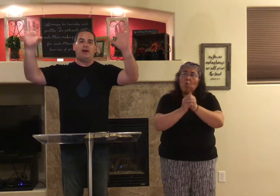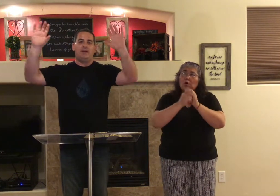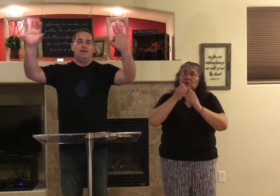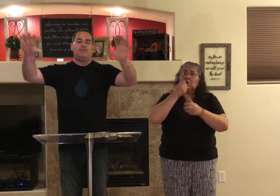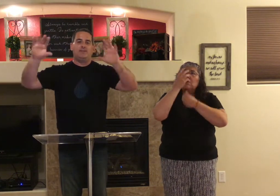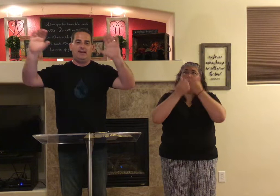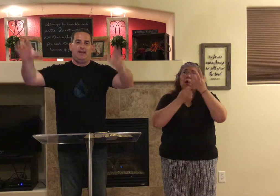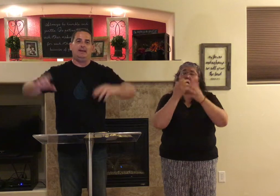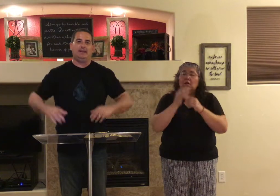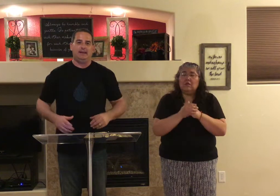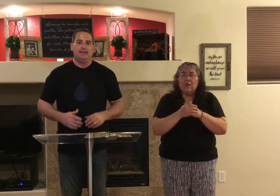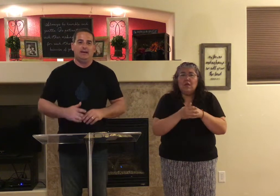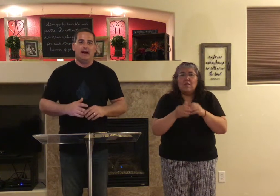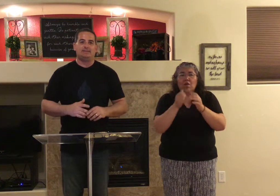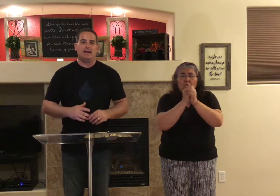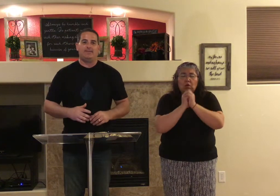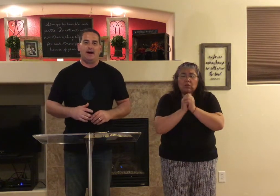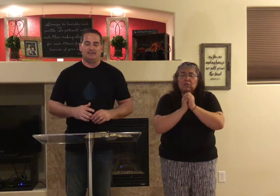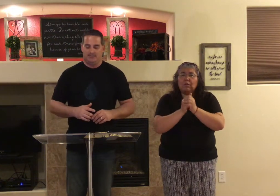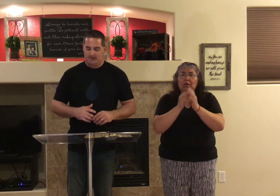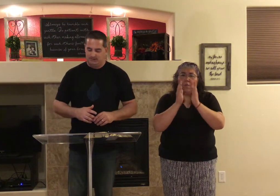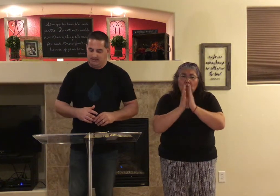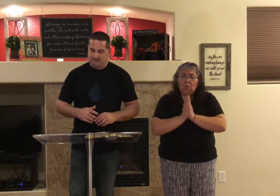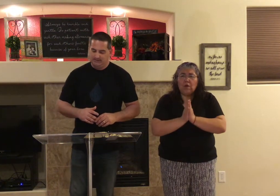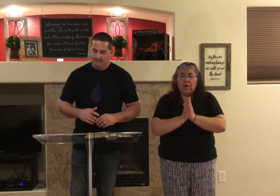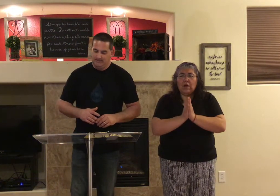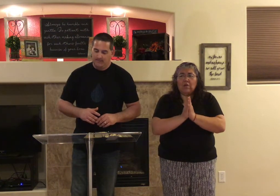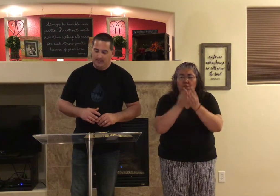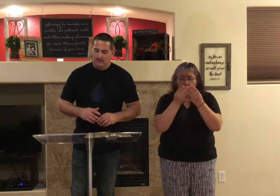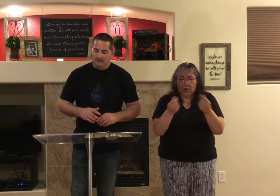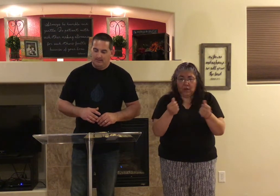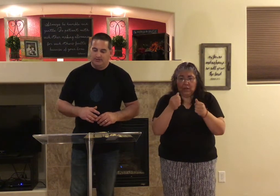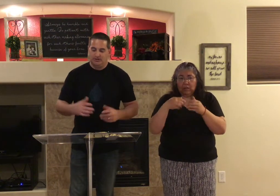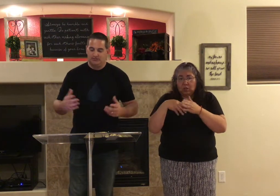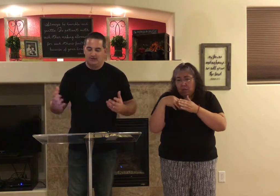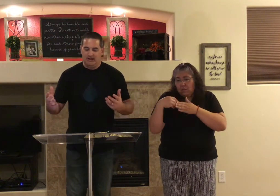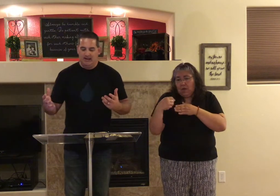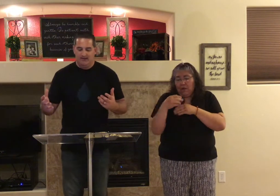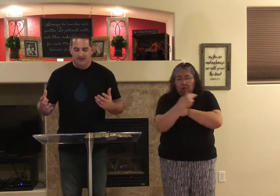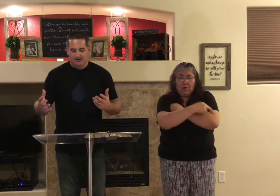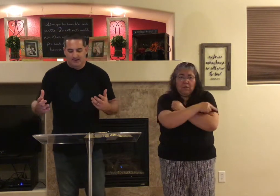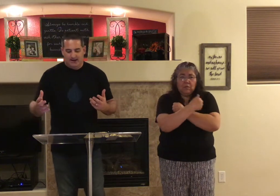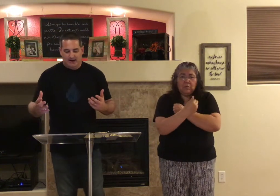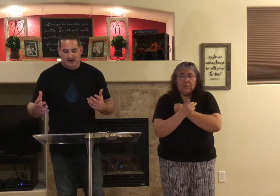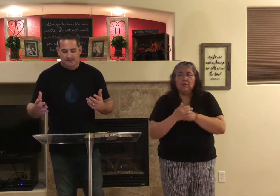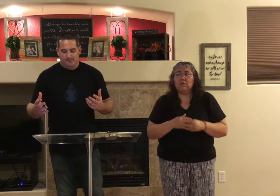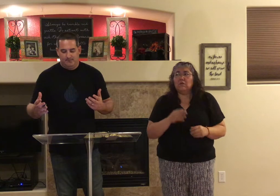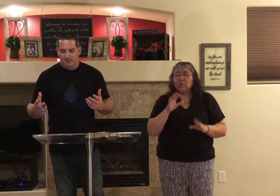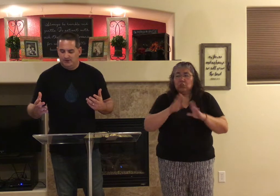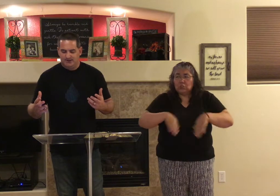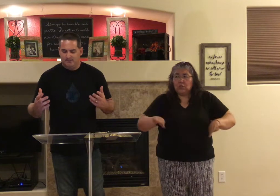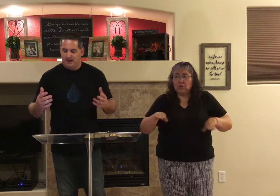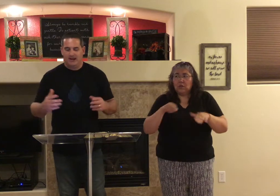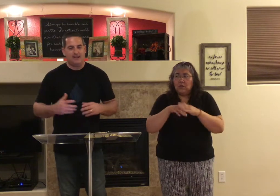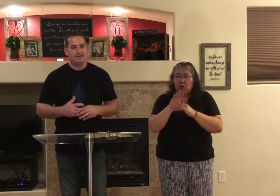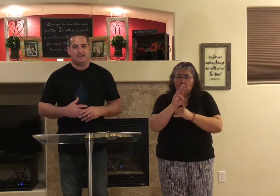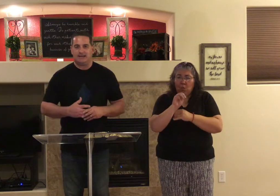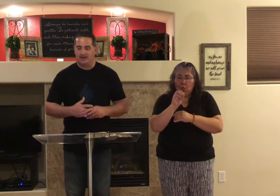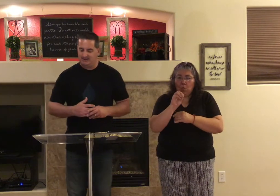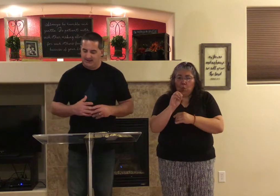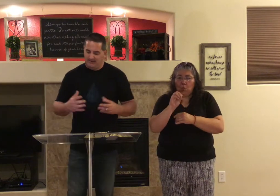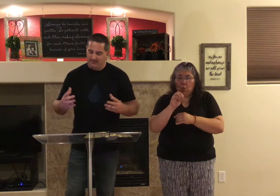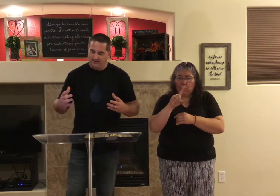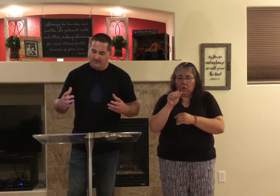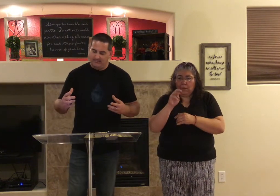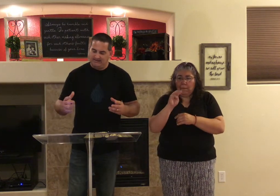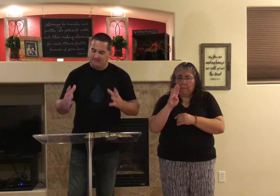and praying for healing outside of hospitals. Children in Mozambique, I think that's how